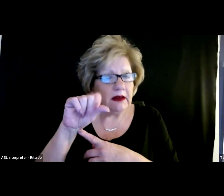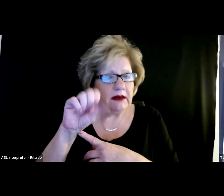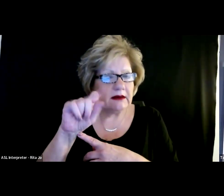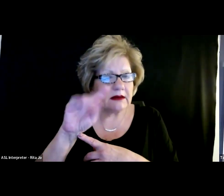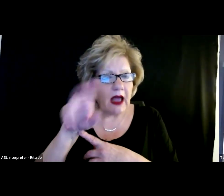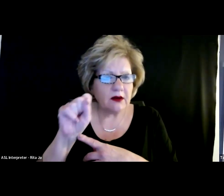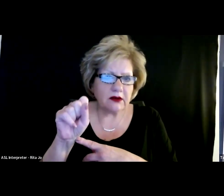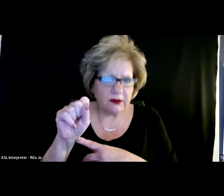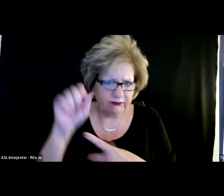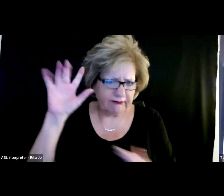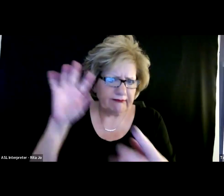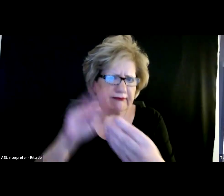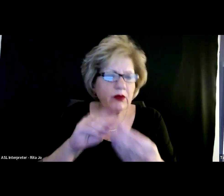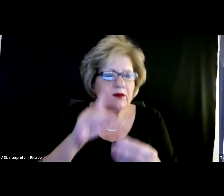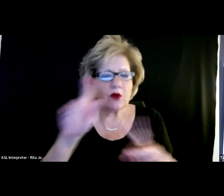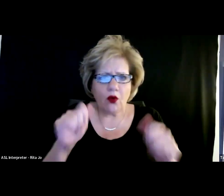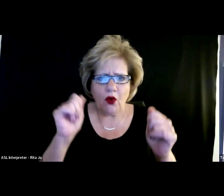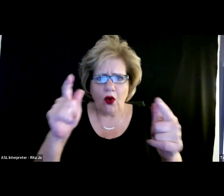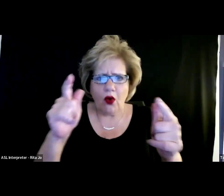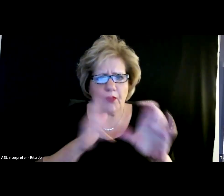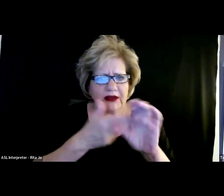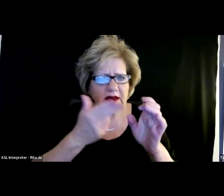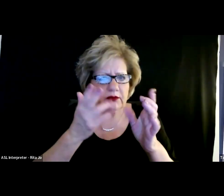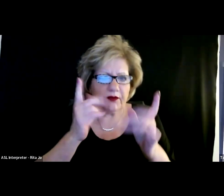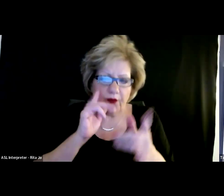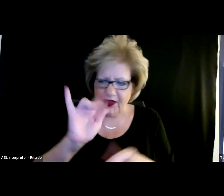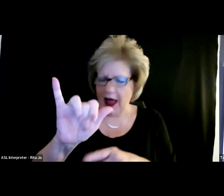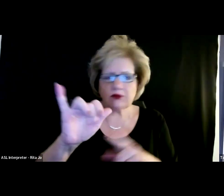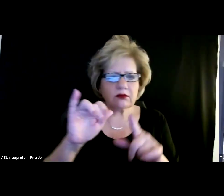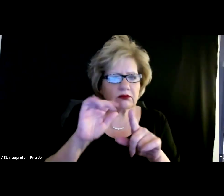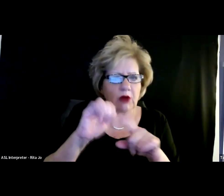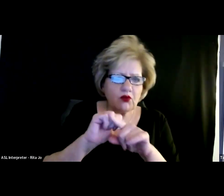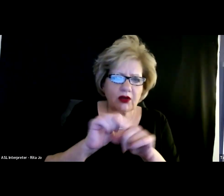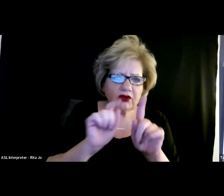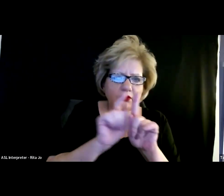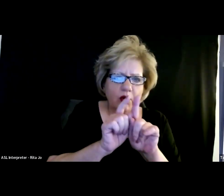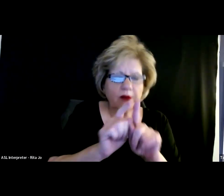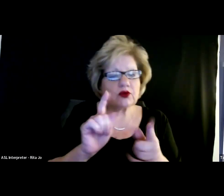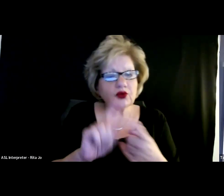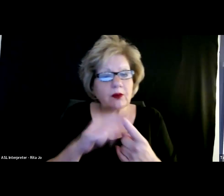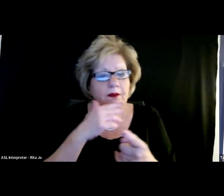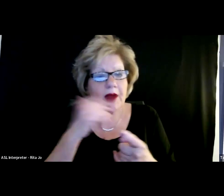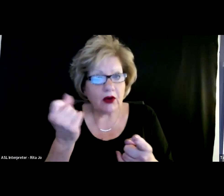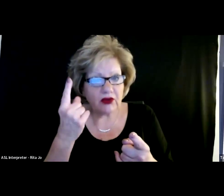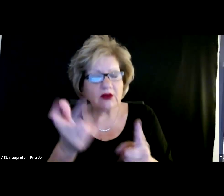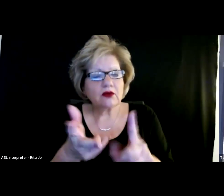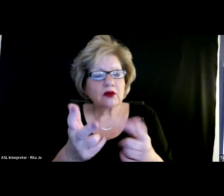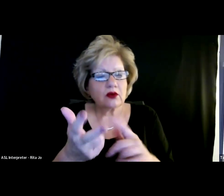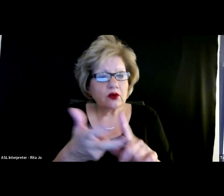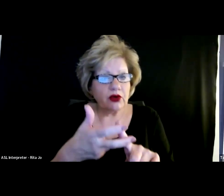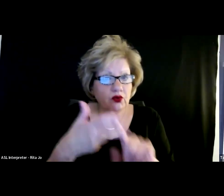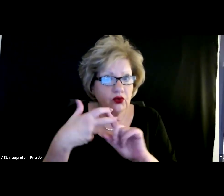all participants in apprenticeship programs, so we can understand how to better recruit, retain, and